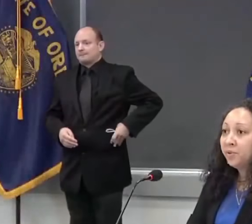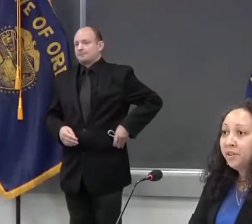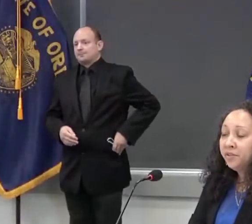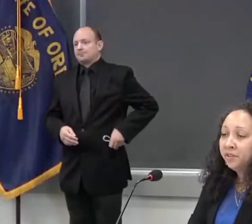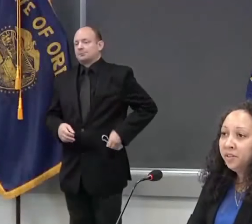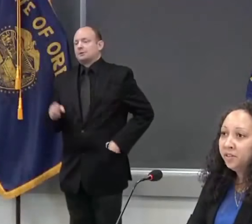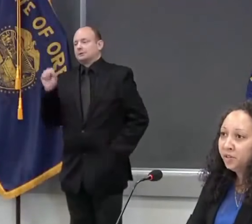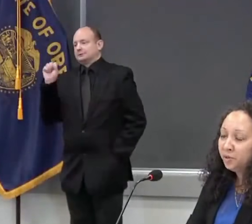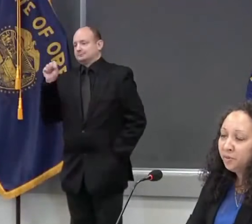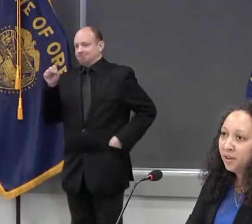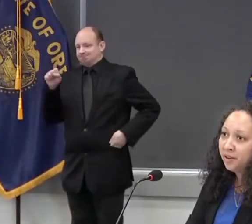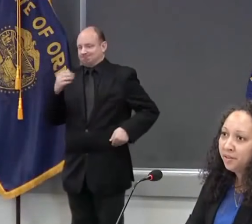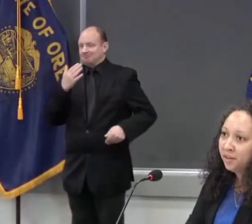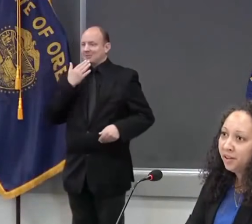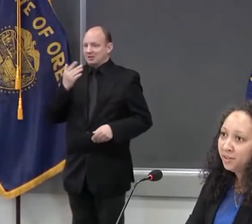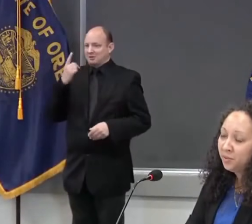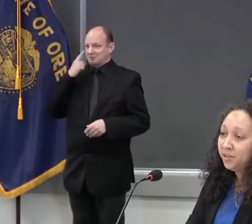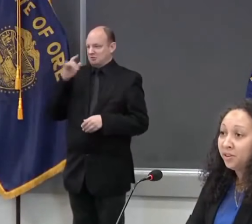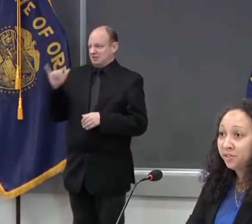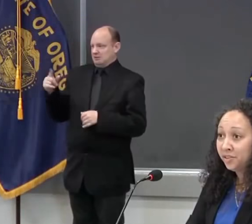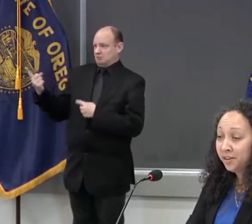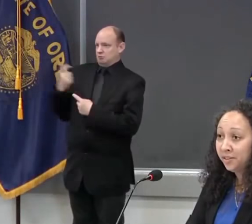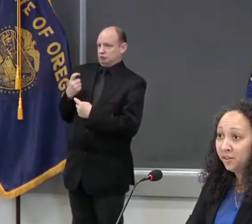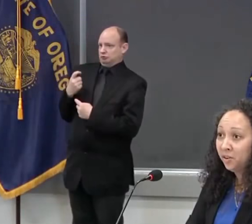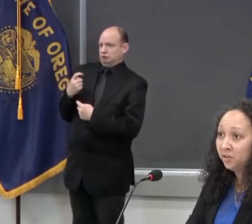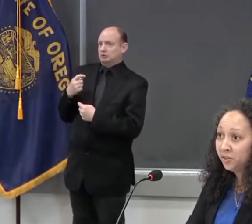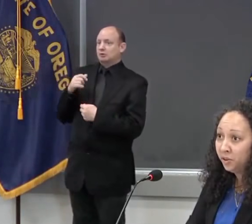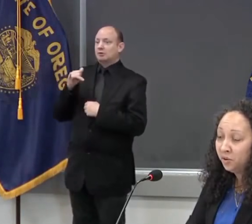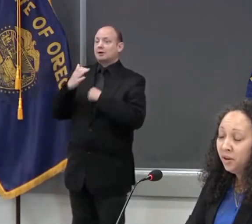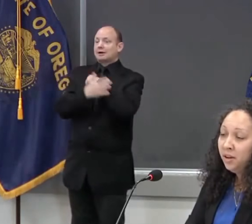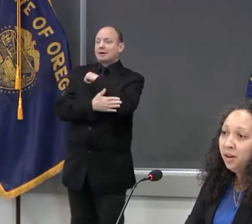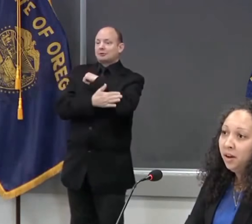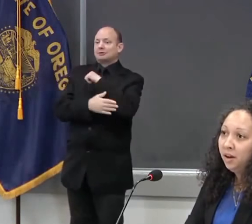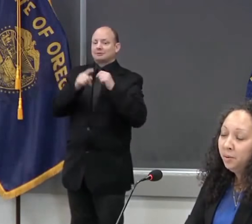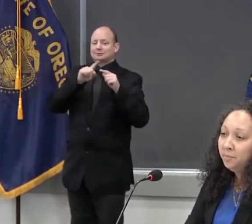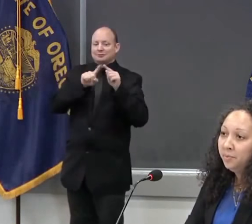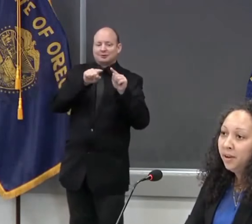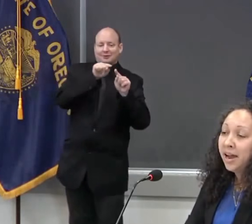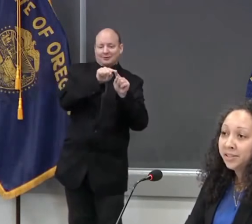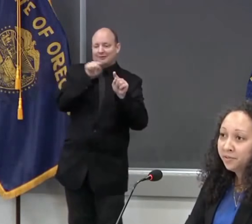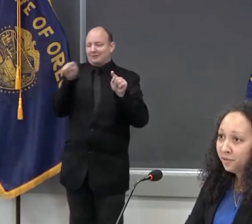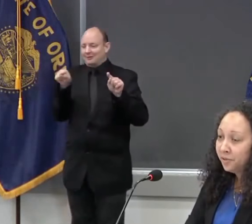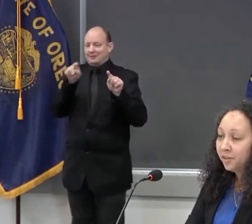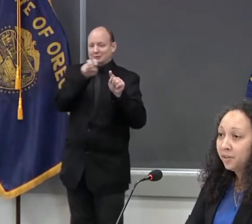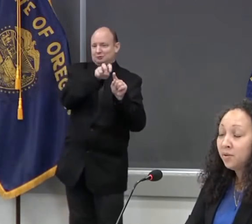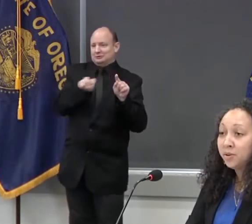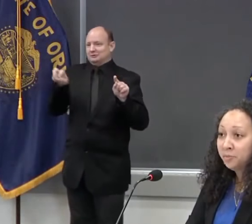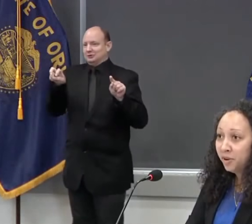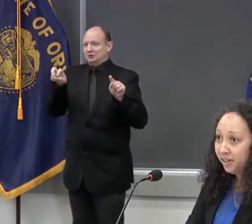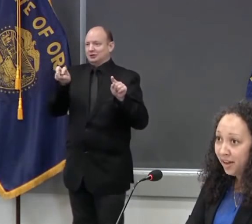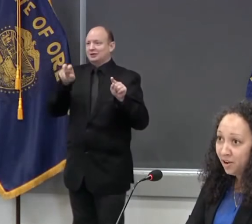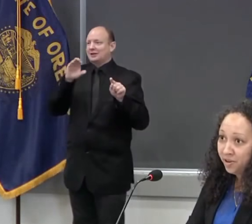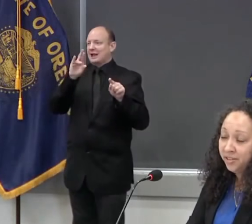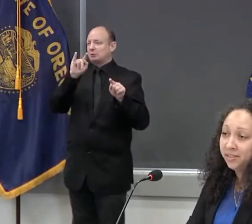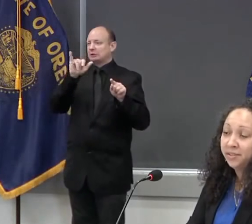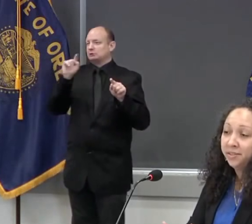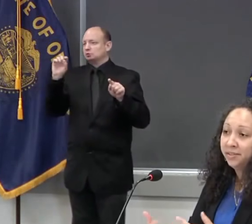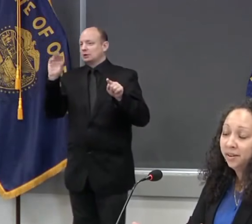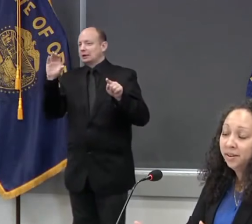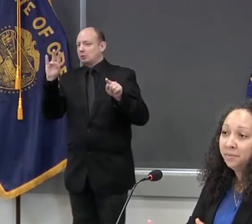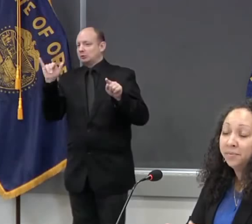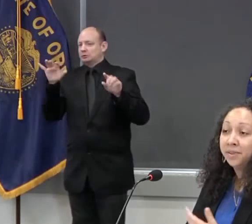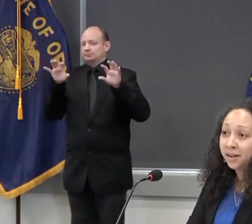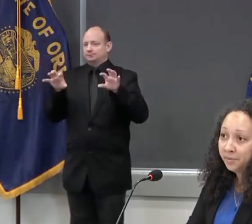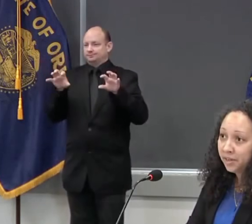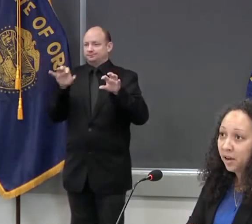Pat. I mean, we're definitely concerned about that, and I think hence why Dr. Seidlinger also asked for the corresponding counties in